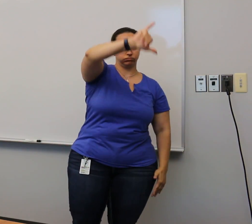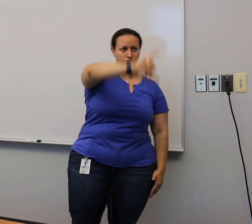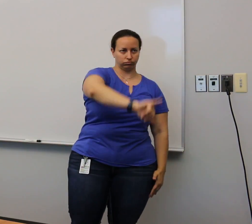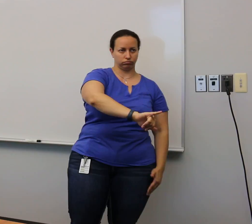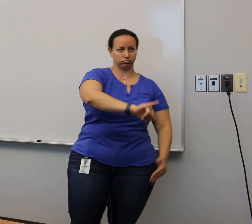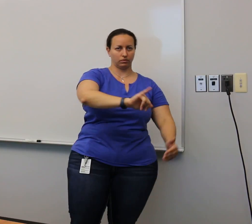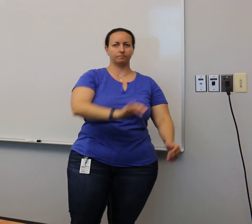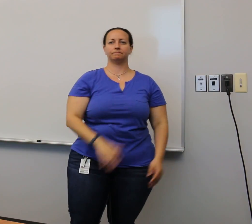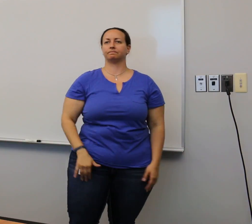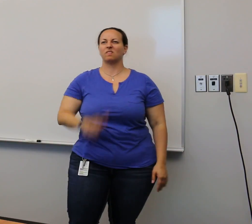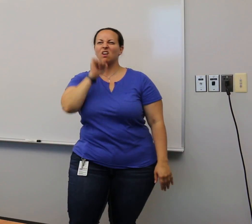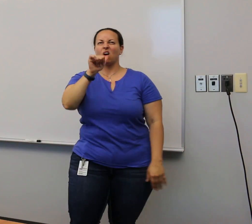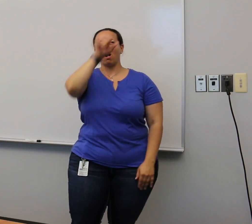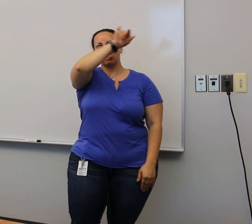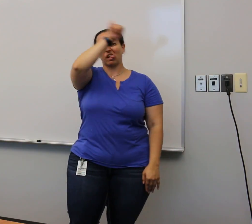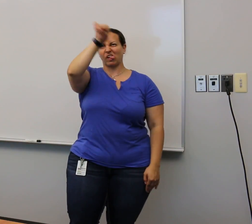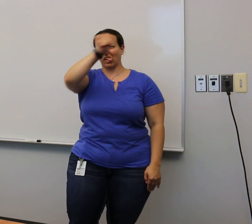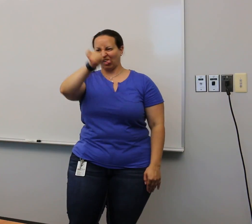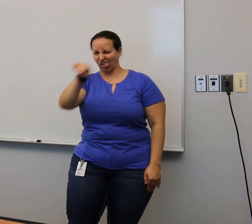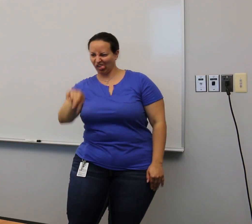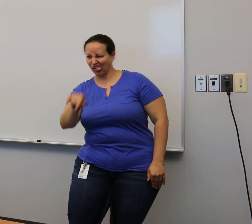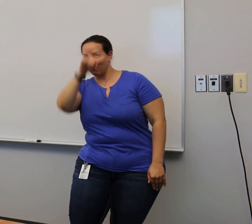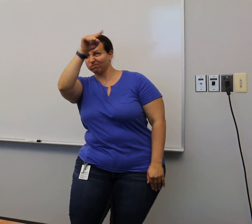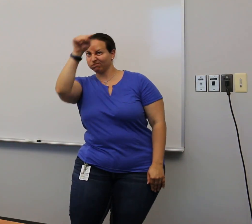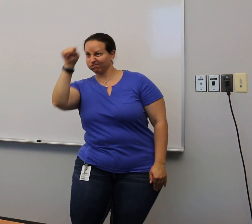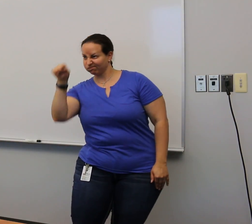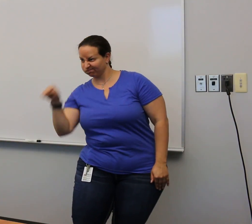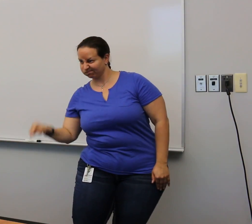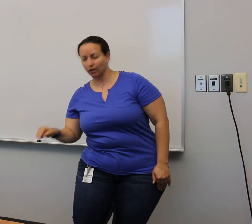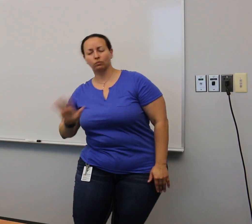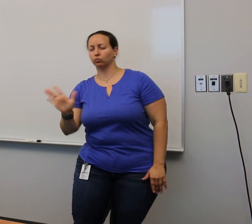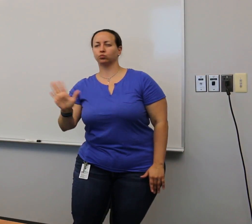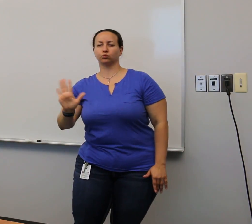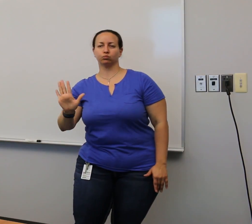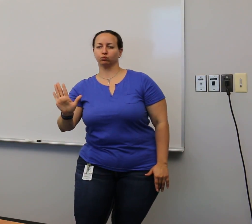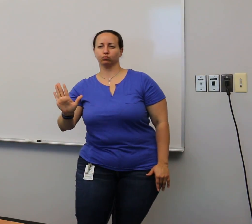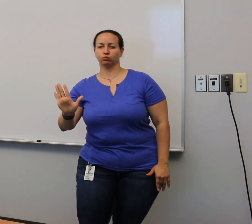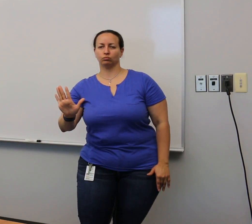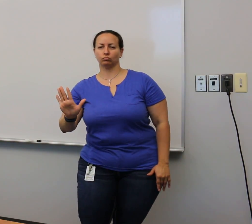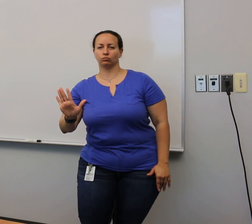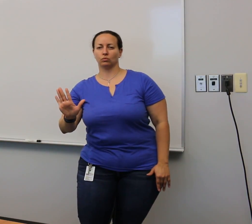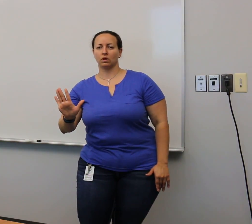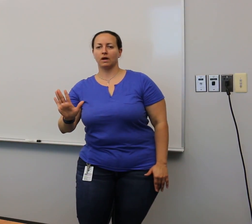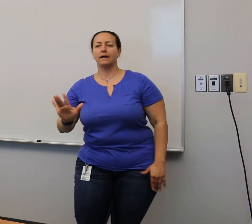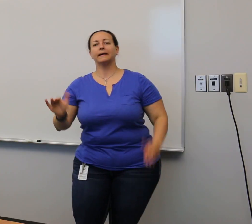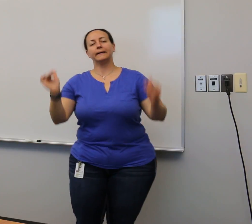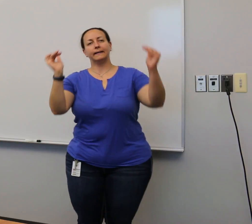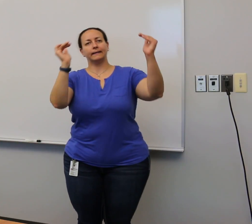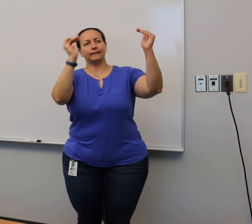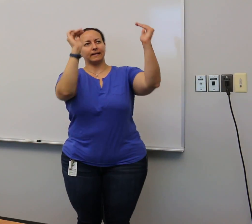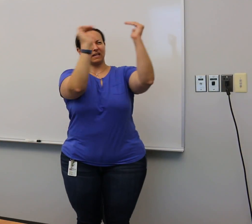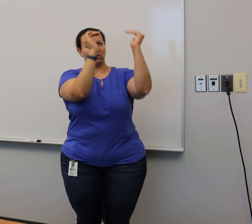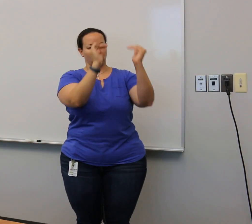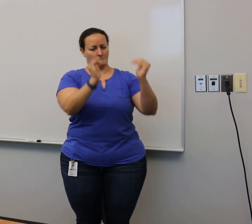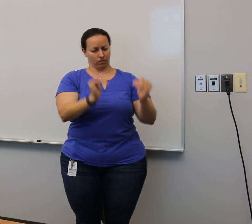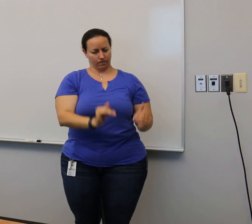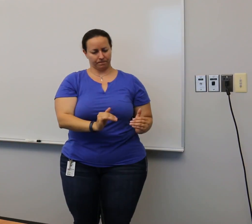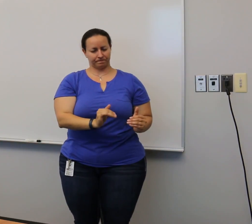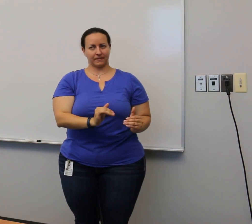These are parts of good form in mathematics. So as we're solving problems, we always want to be working down, not across, and making sure in our